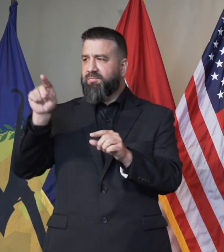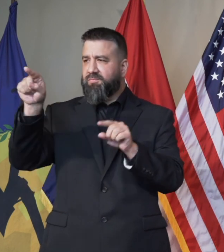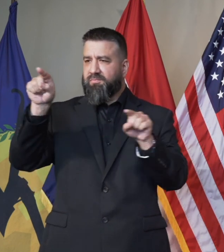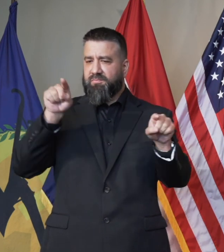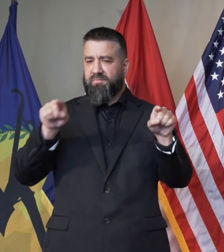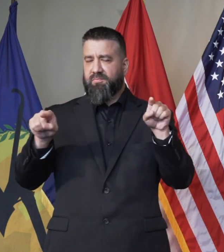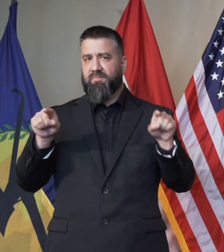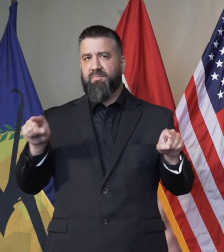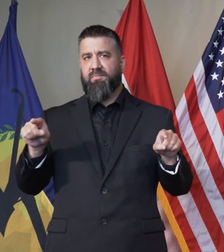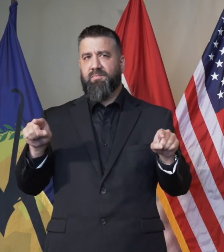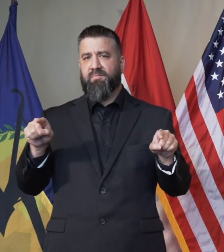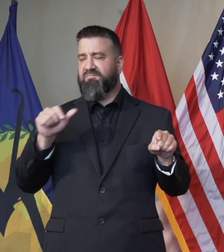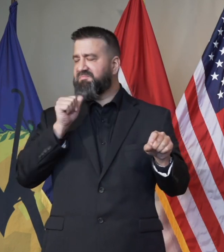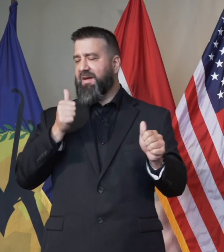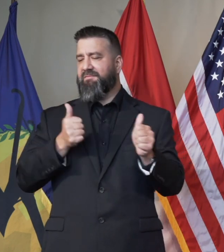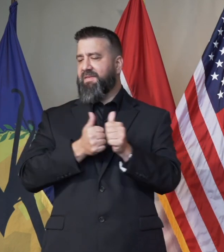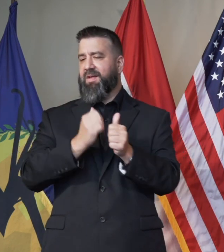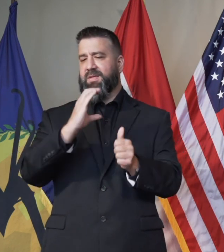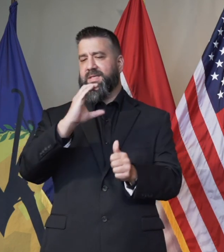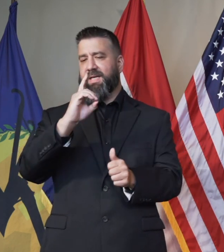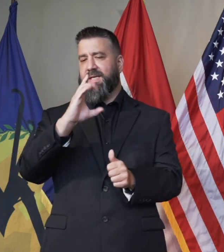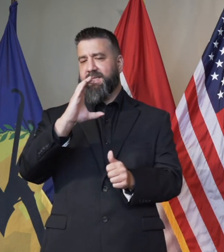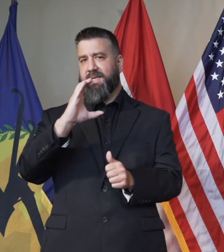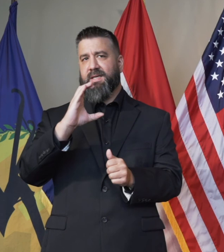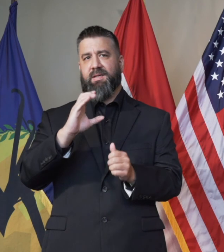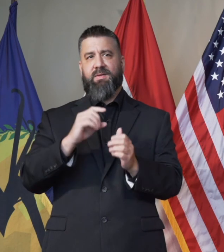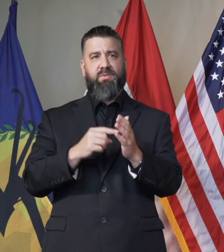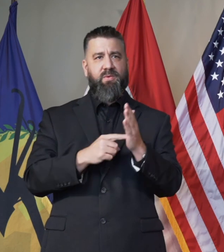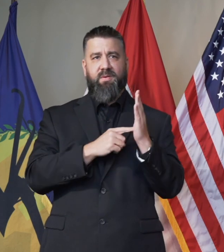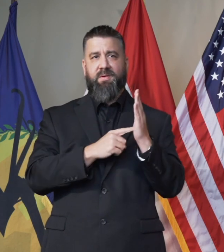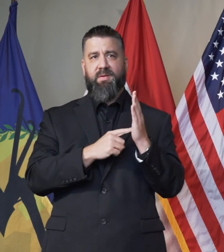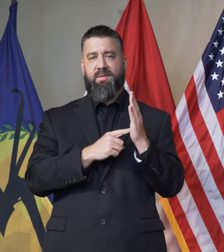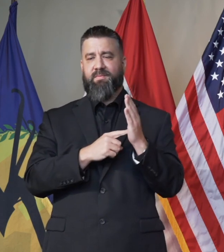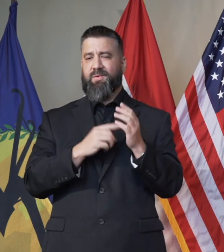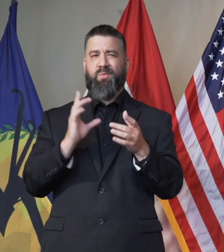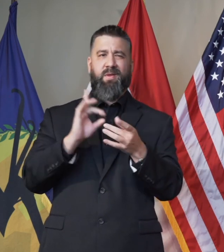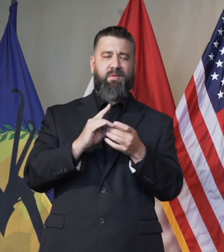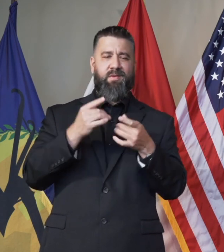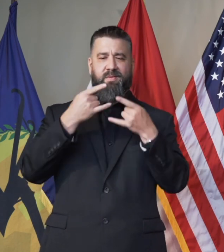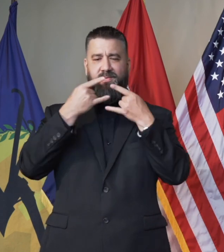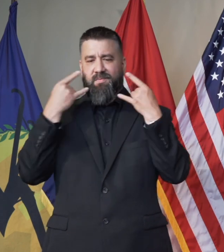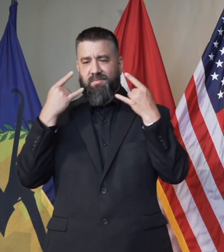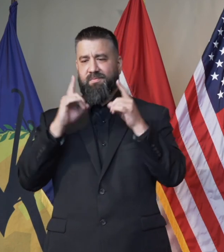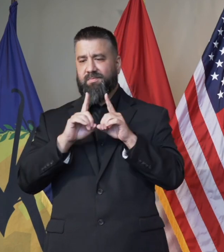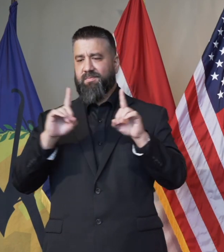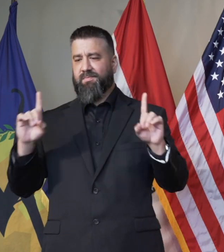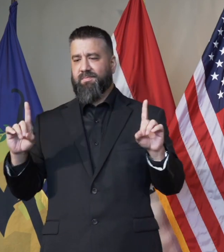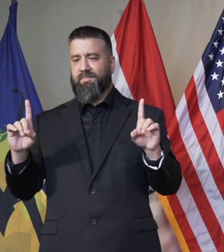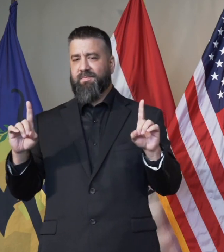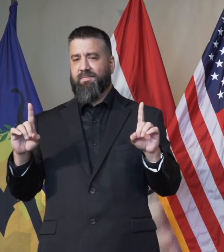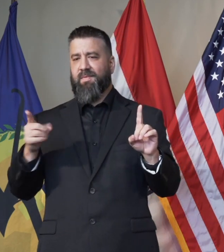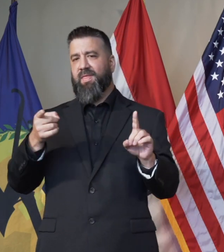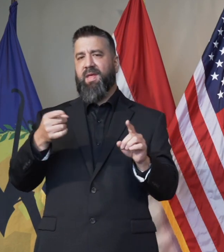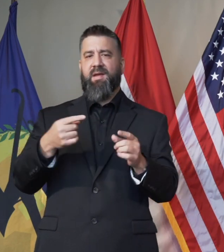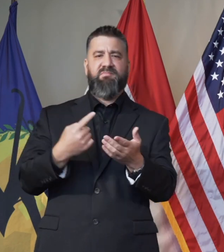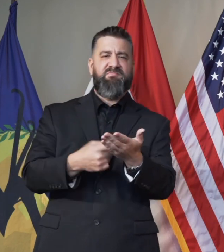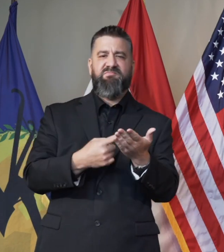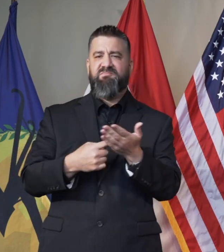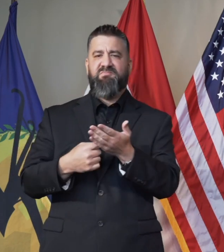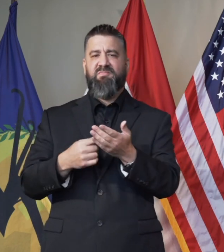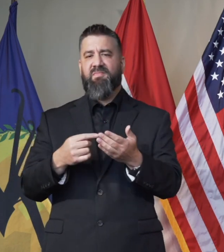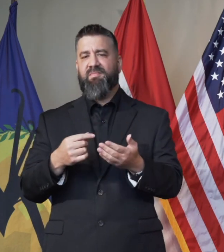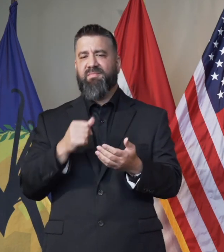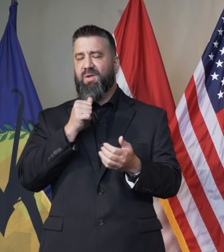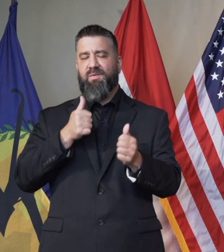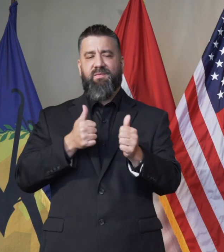CDC guidelines on social distancing requirements, on masking requirements, on the definition of a close contact. We're